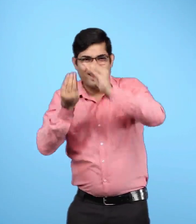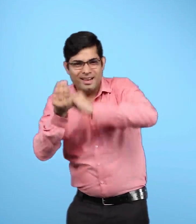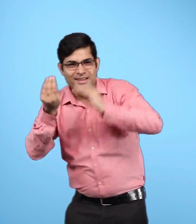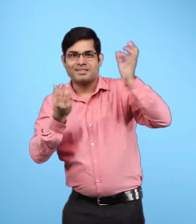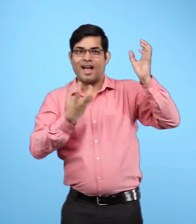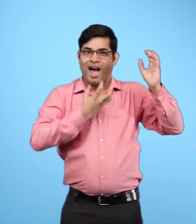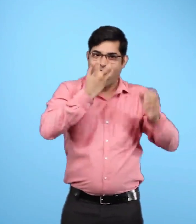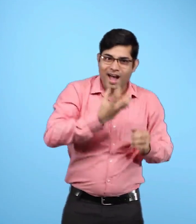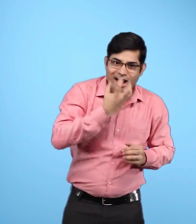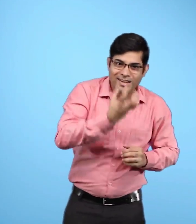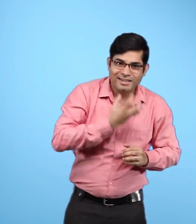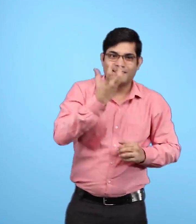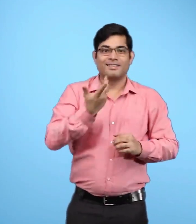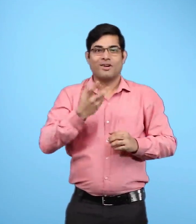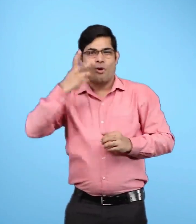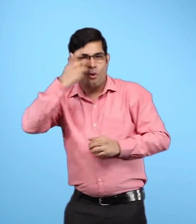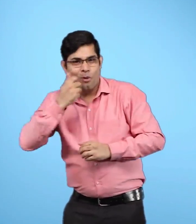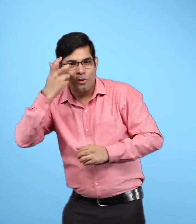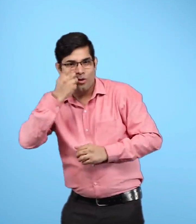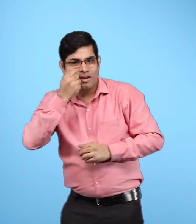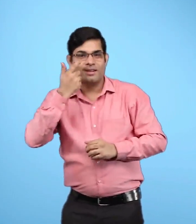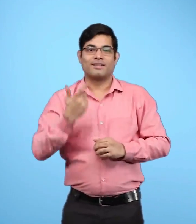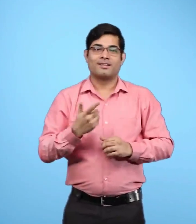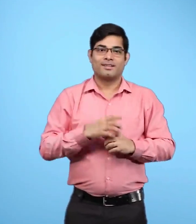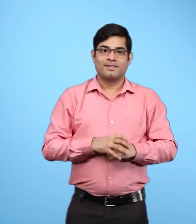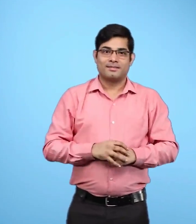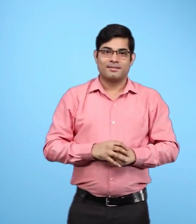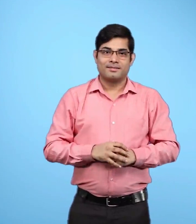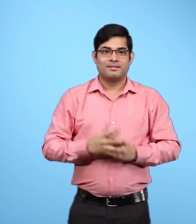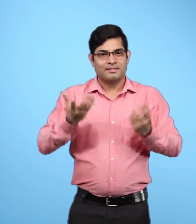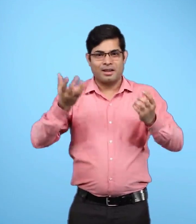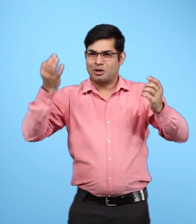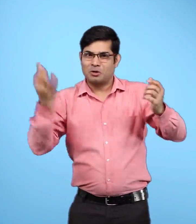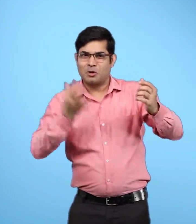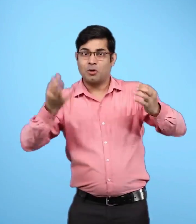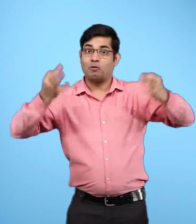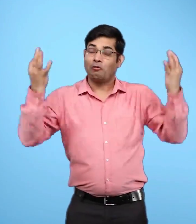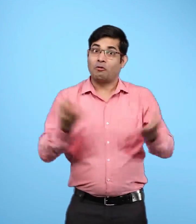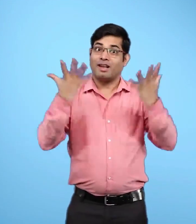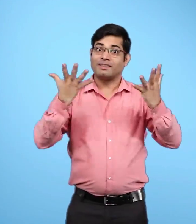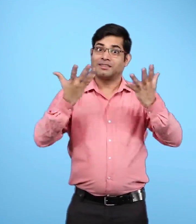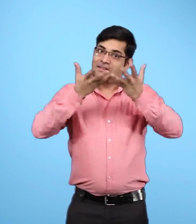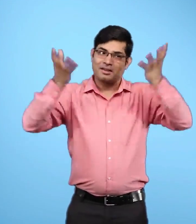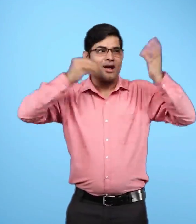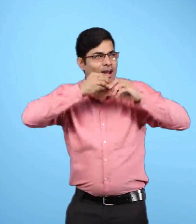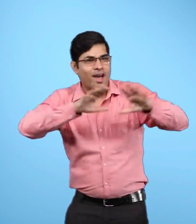bananas, apples, oranges, fresh fruits for you.